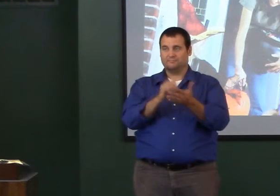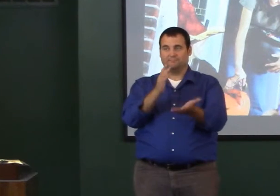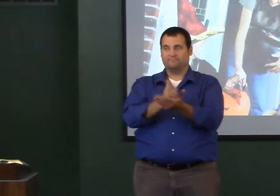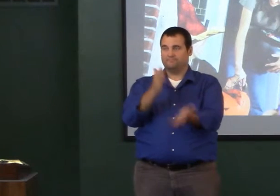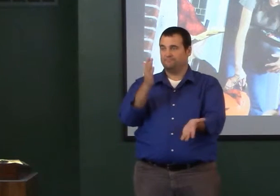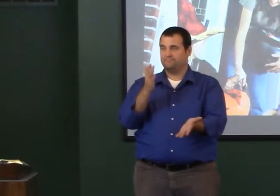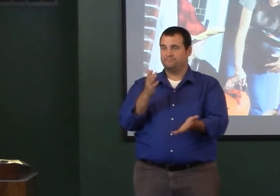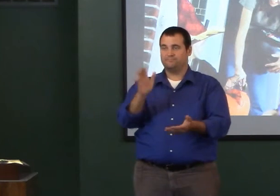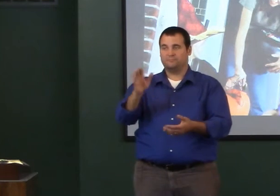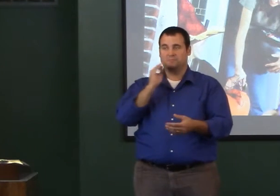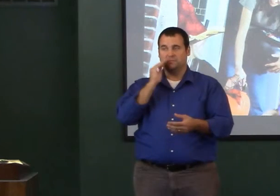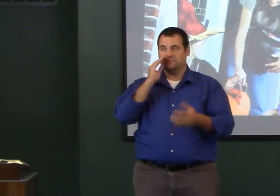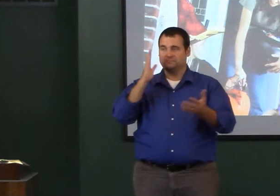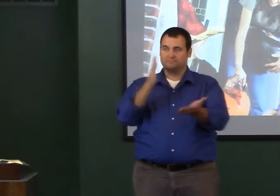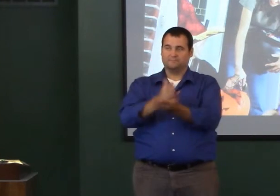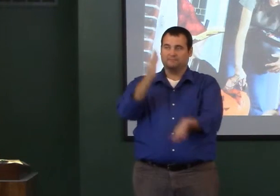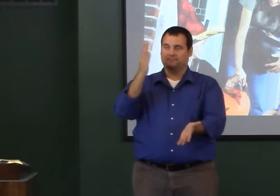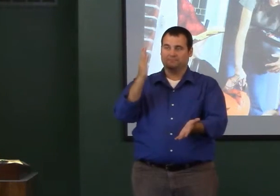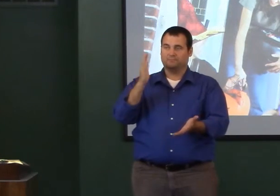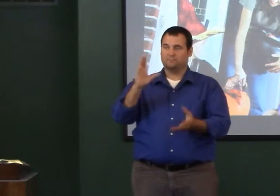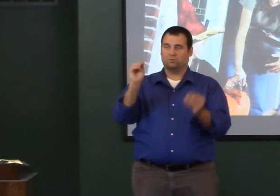So when the kids, you know,